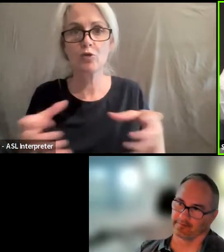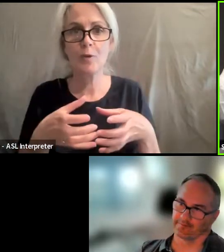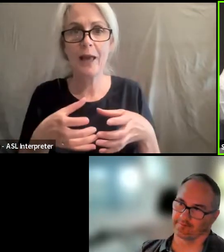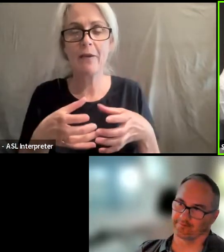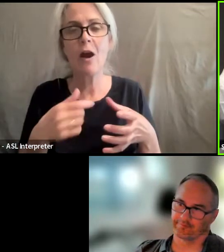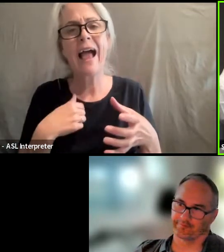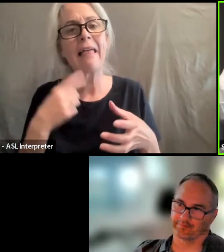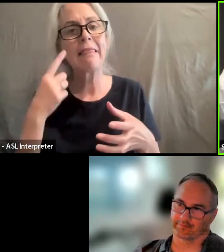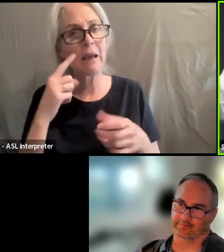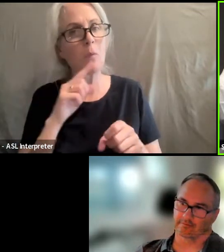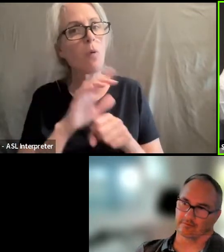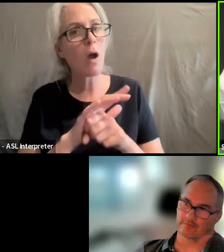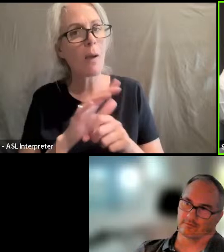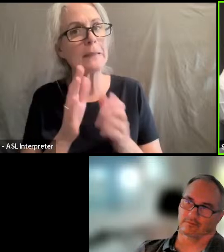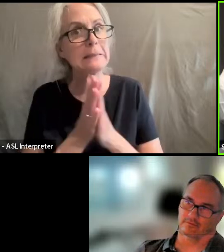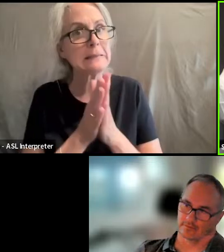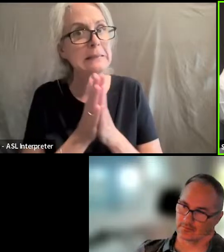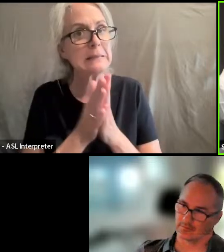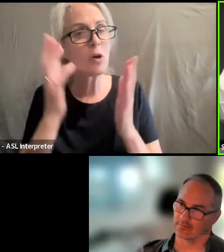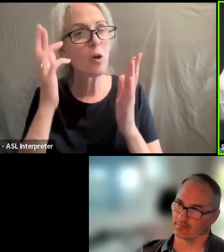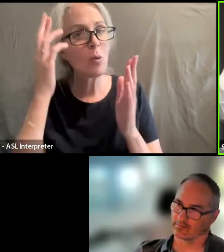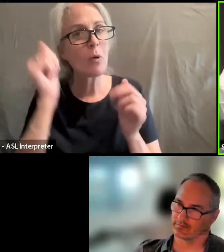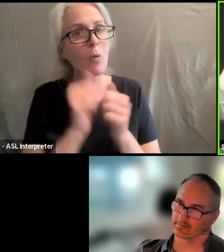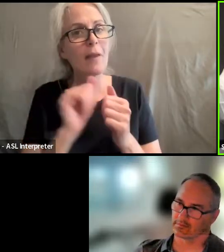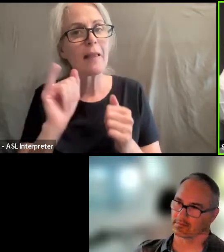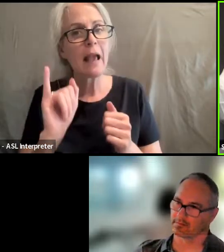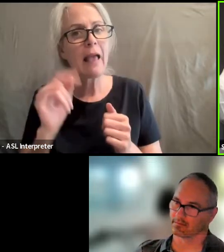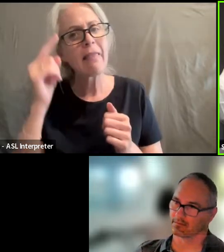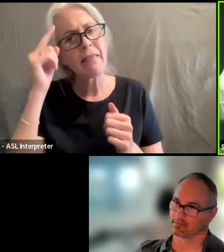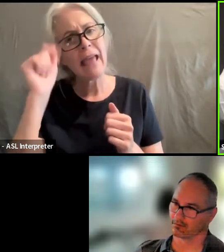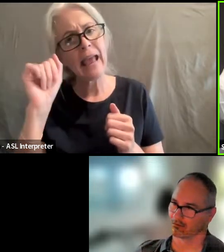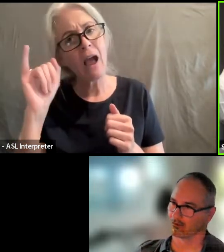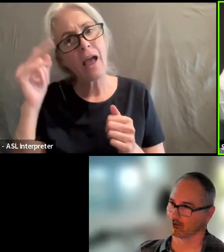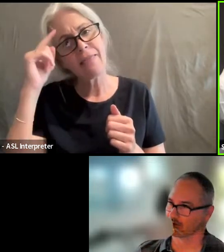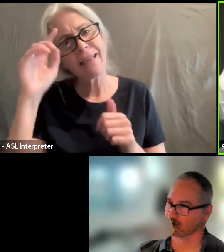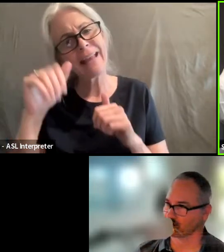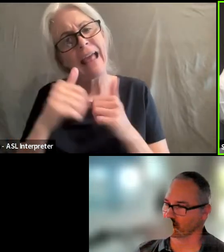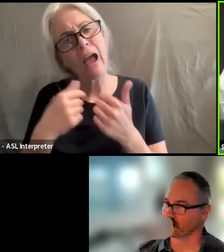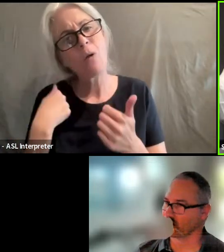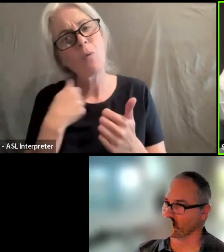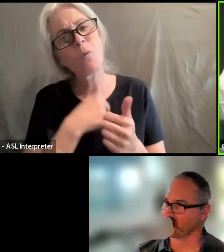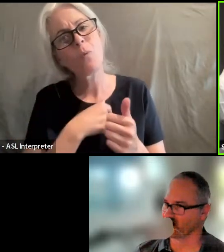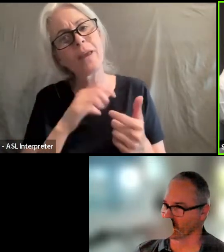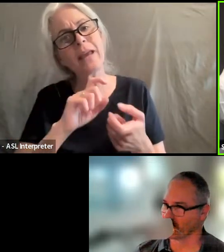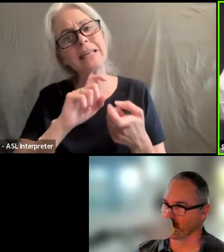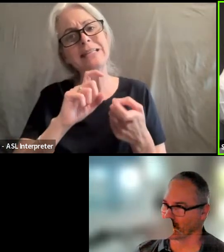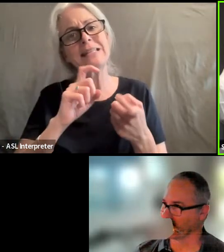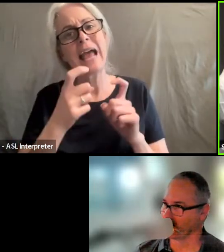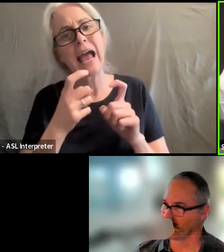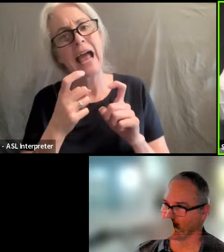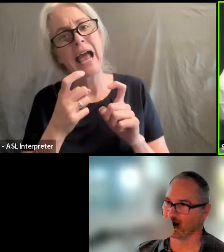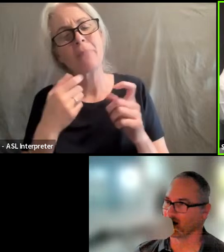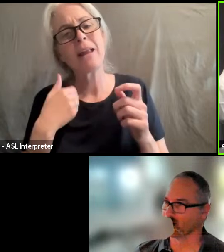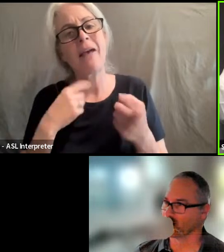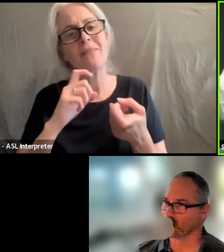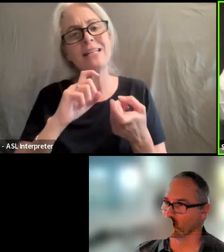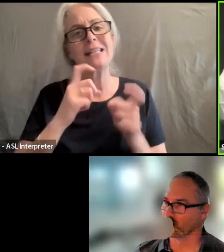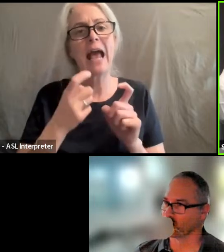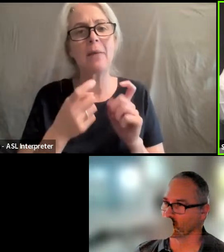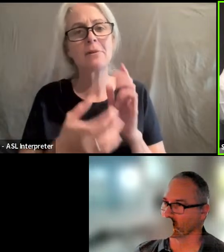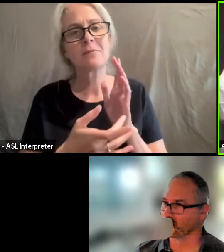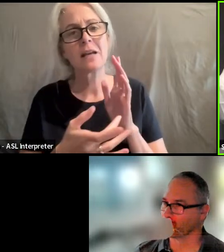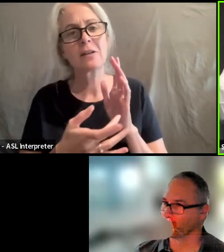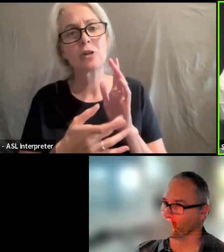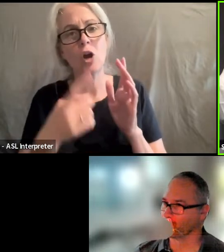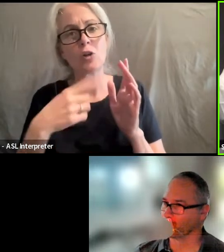promise, I think, with artificial intelligence and thinking about how we adapt and have adaptive technology for students so that they're